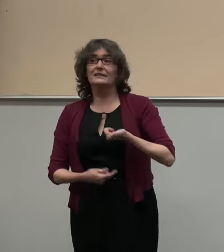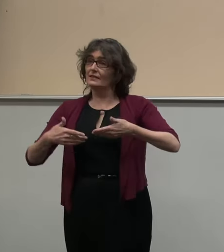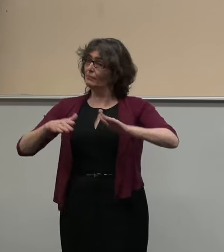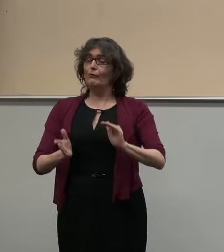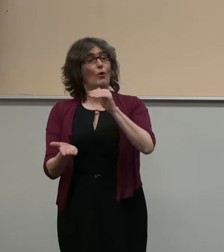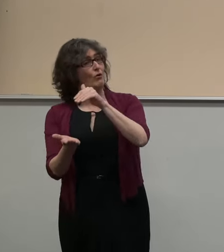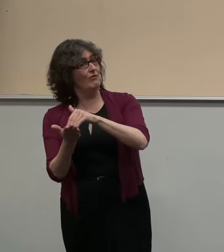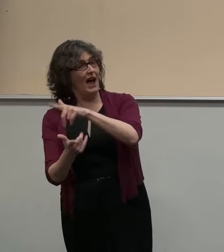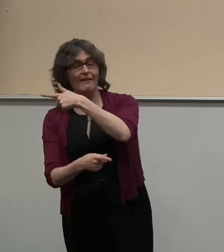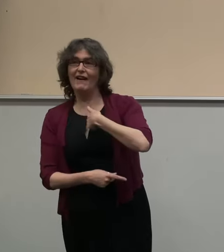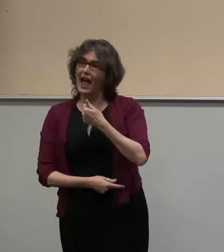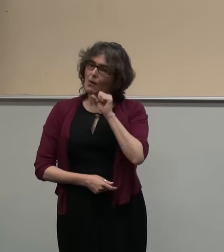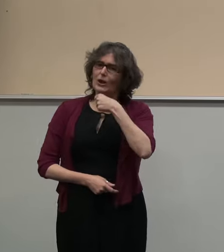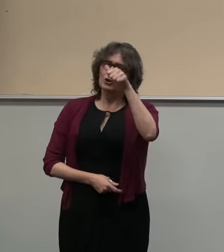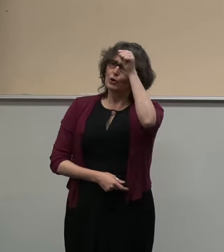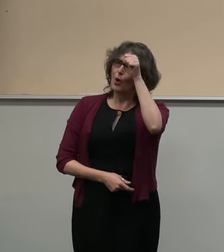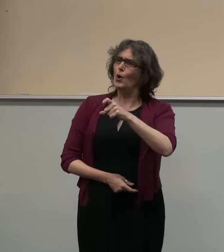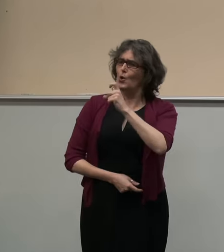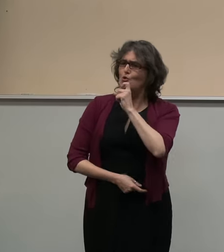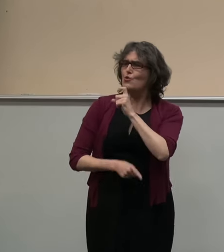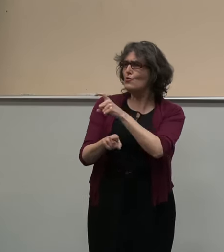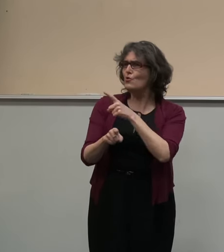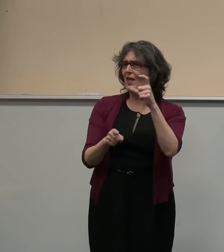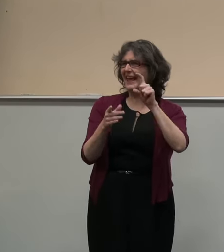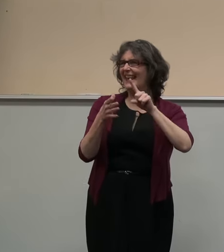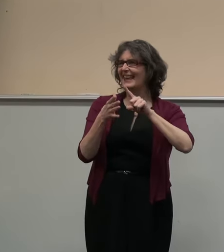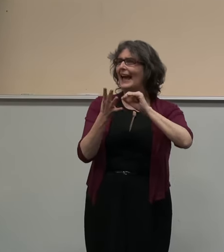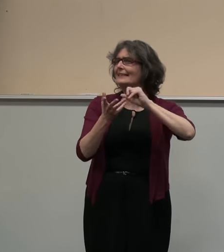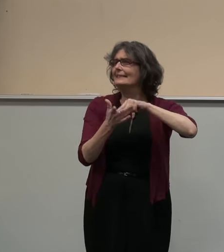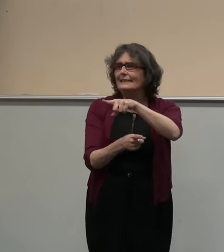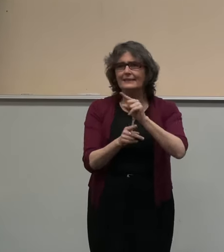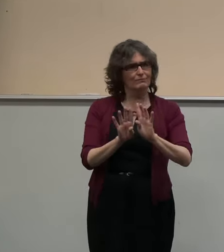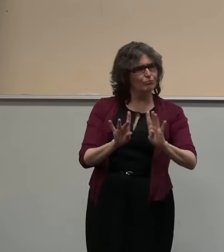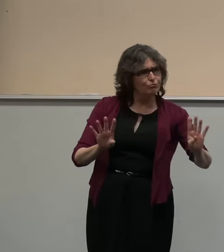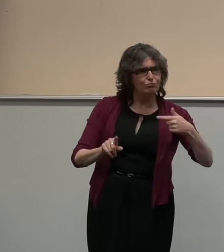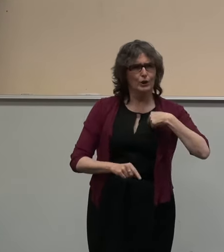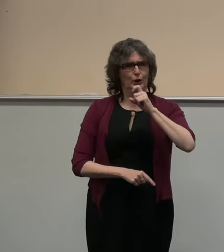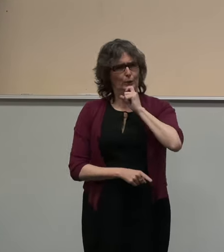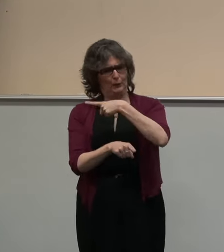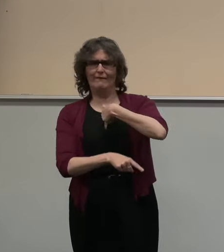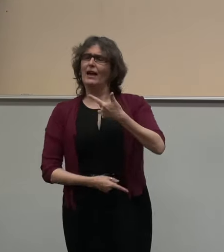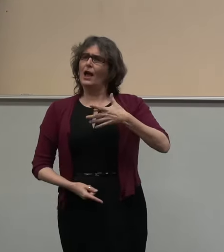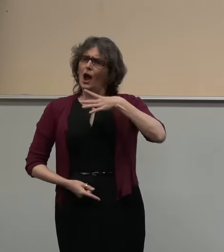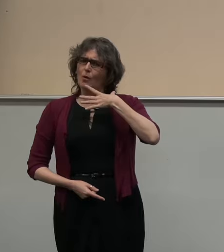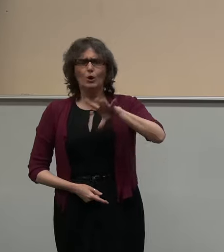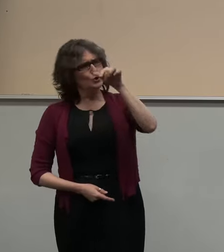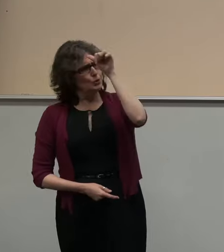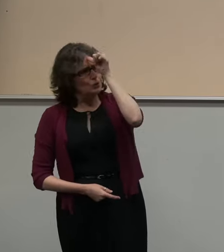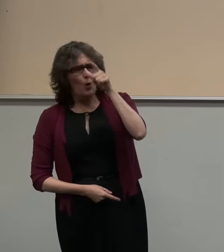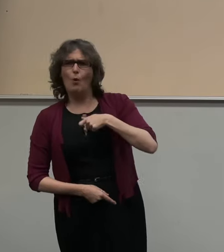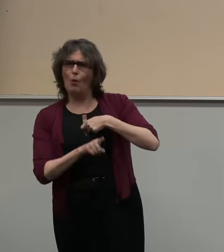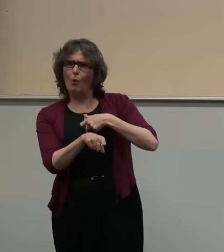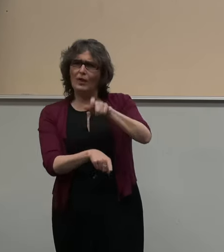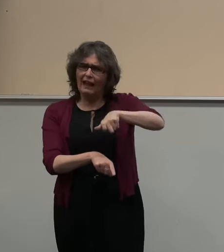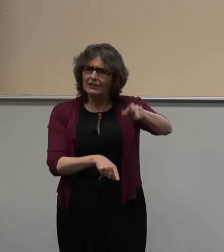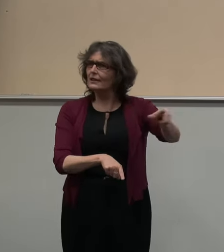in the show, that I can book tickets in my own language, that if I want to know about the actors and the characters and the story,